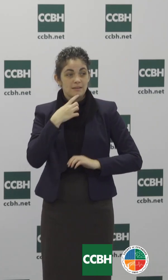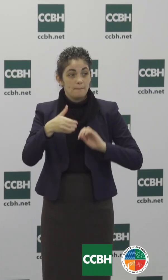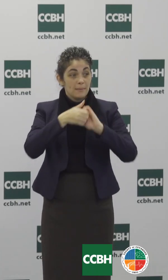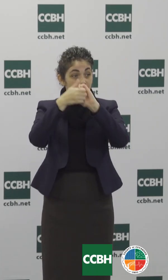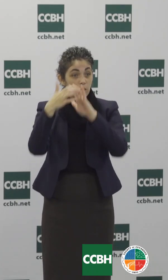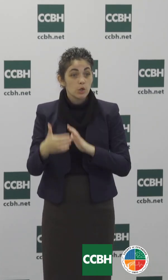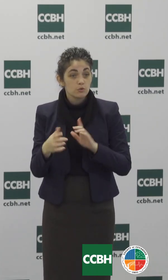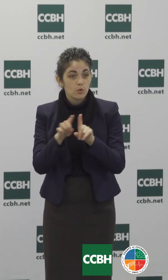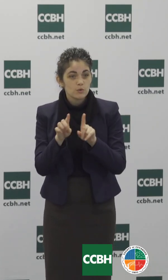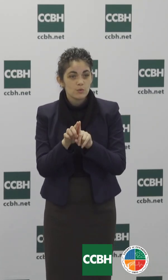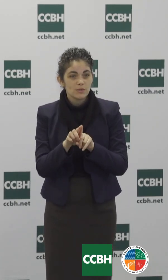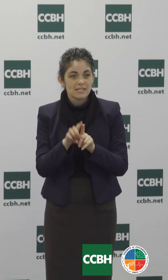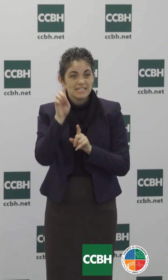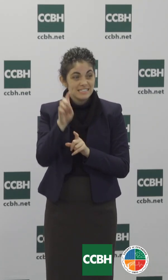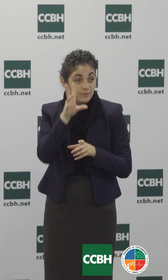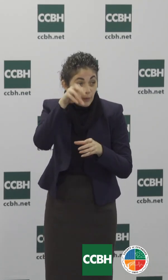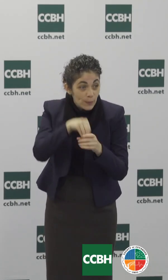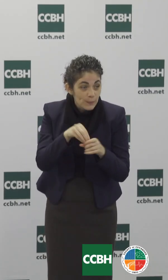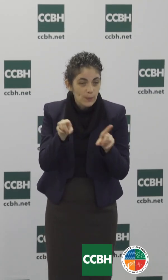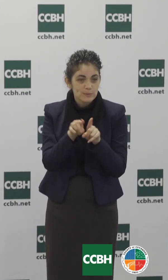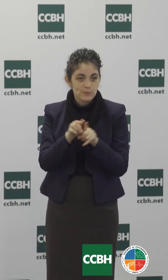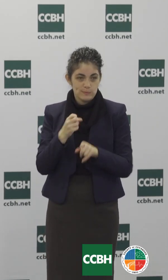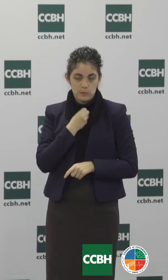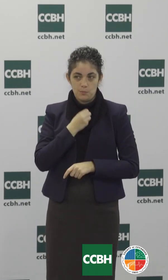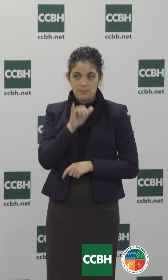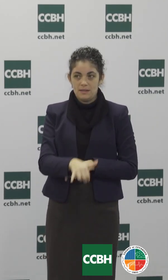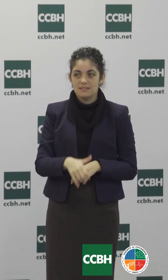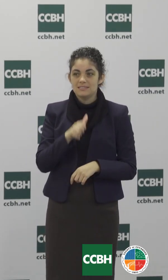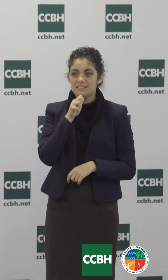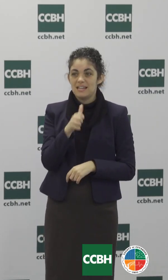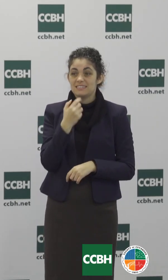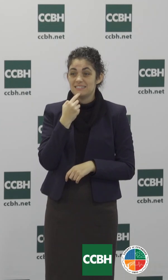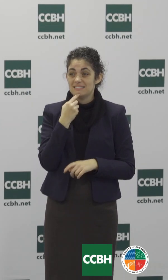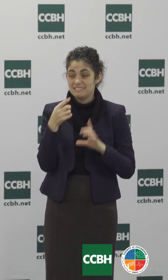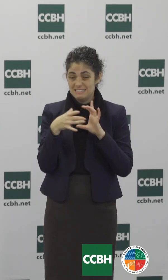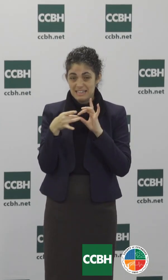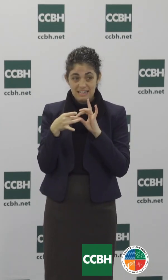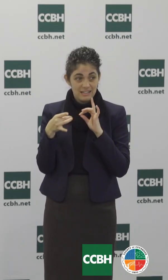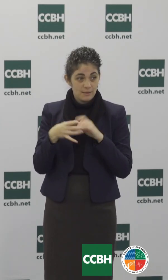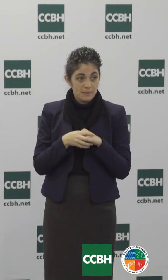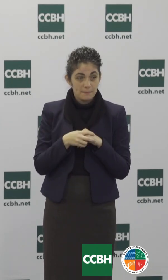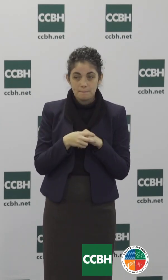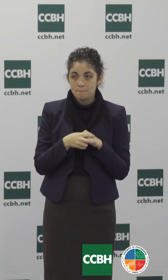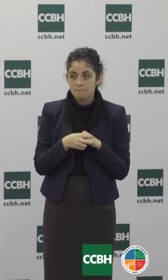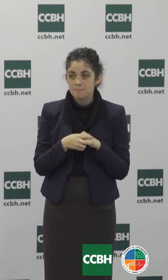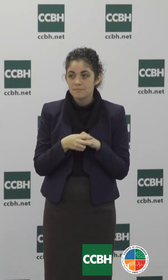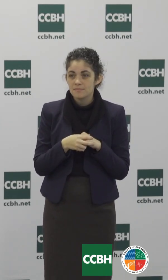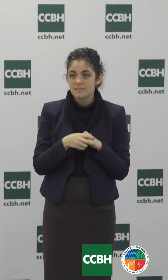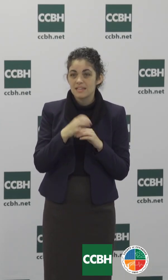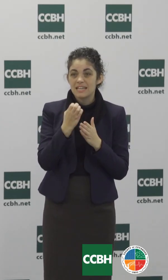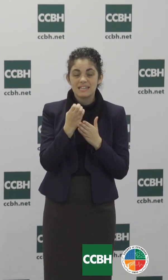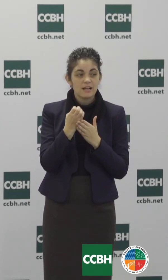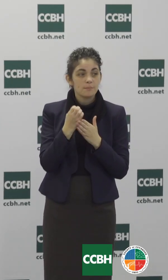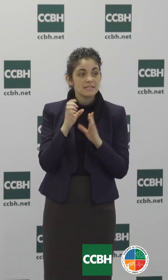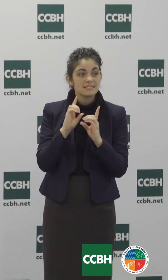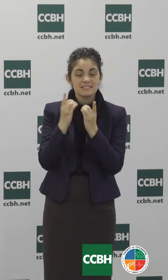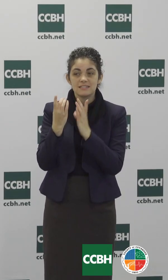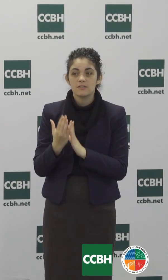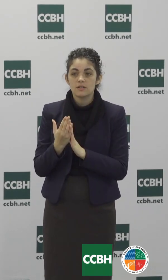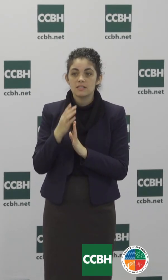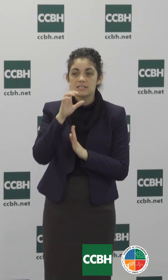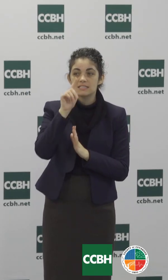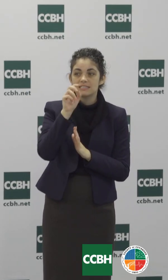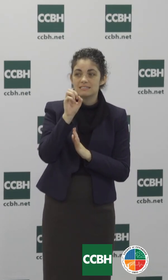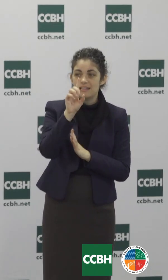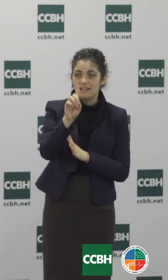want to make sure that I include them. I also did not mention our Economic Development Director, Ted